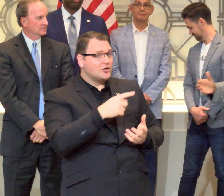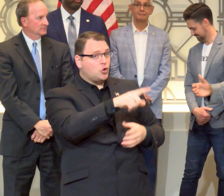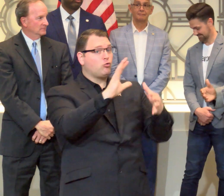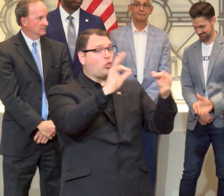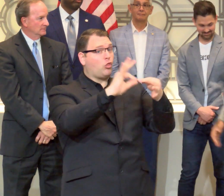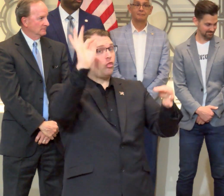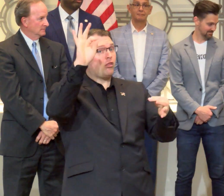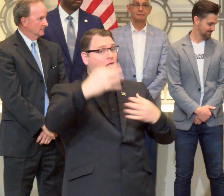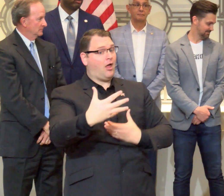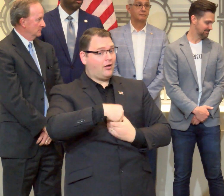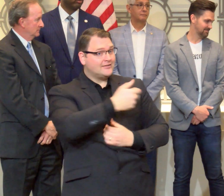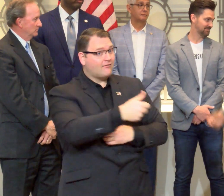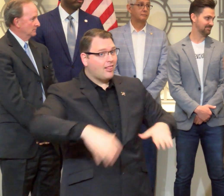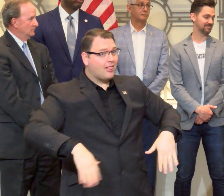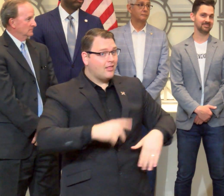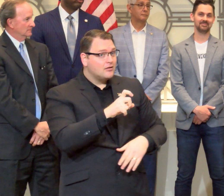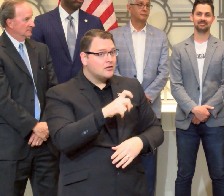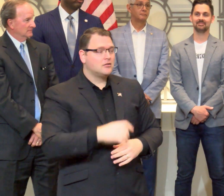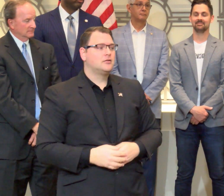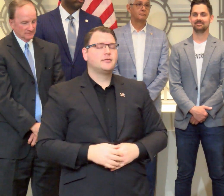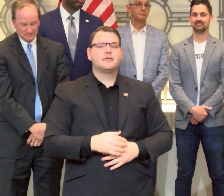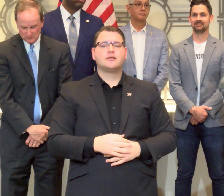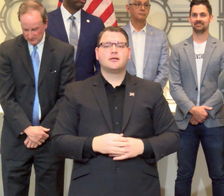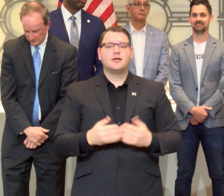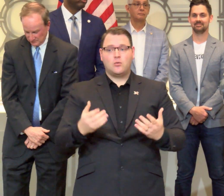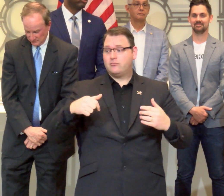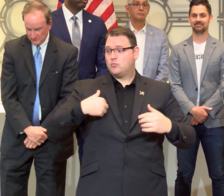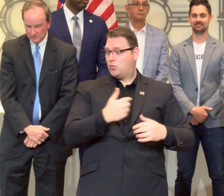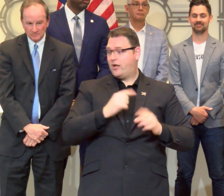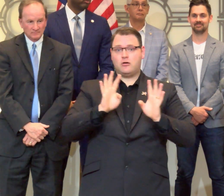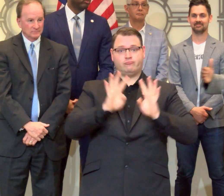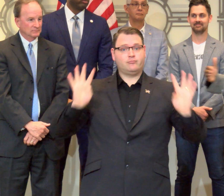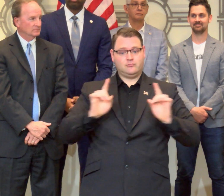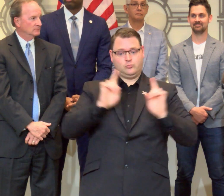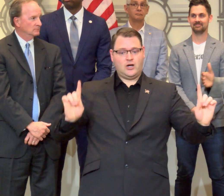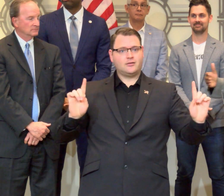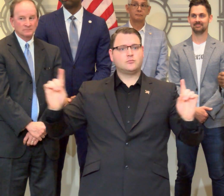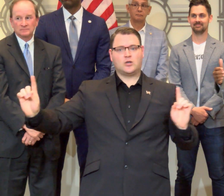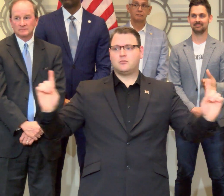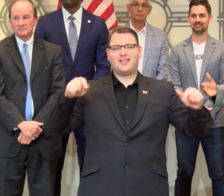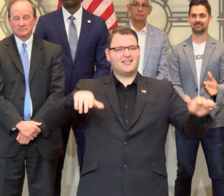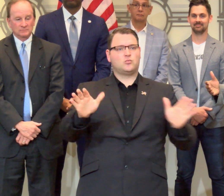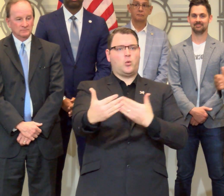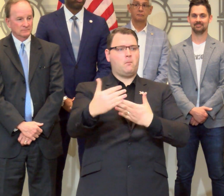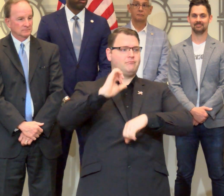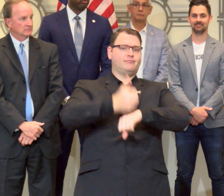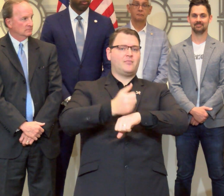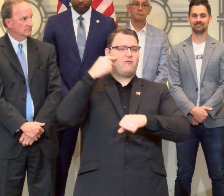Well, we are spread out. This room was specifically built for us to spread out and to do